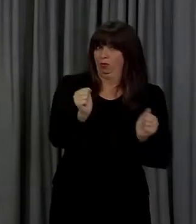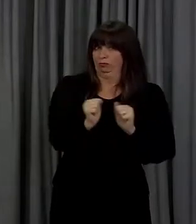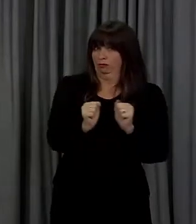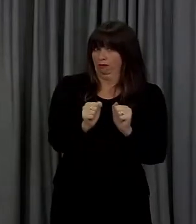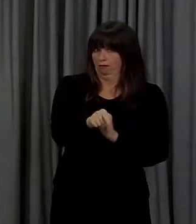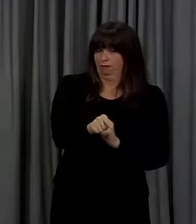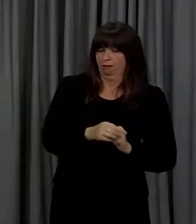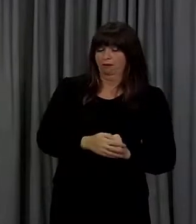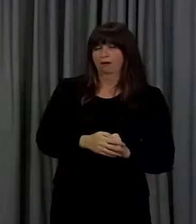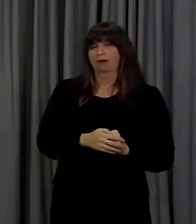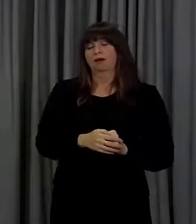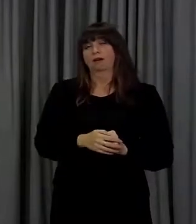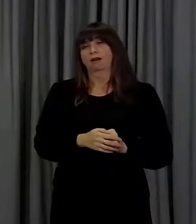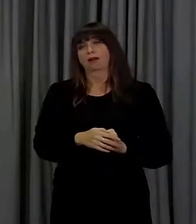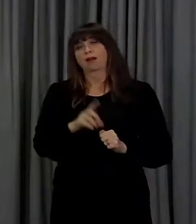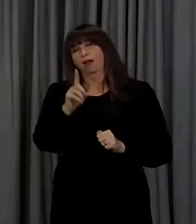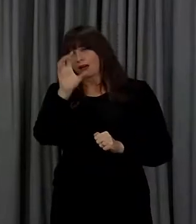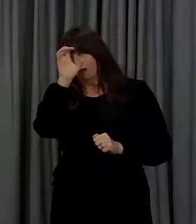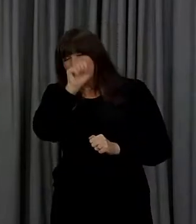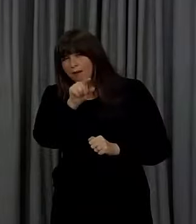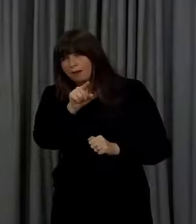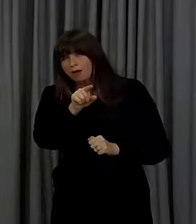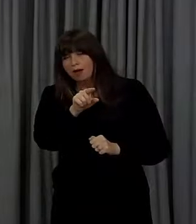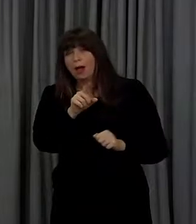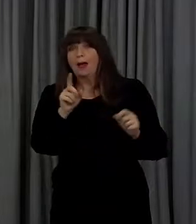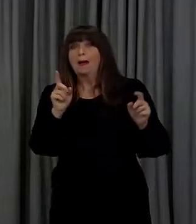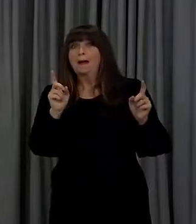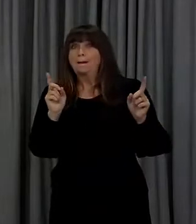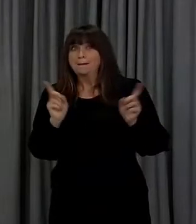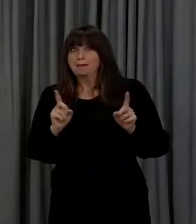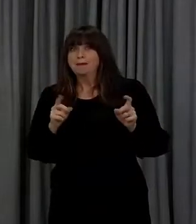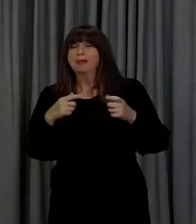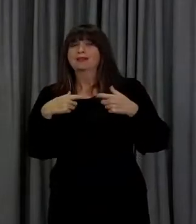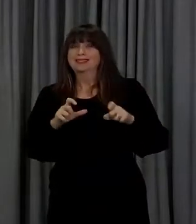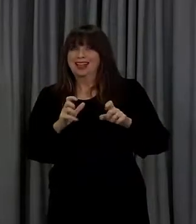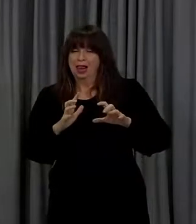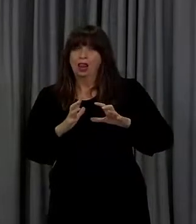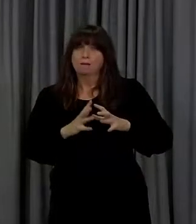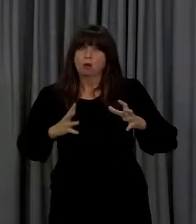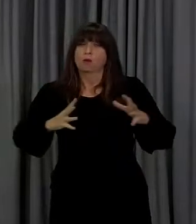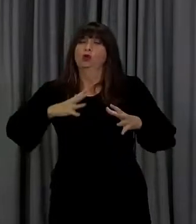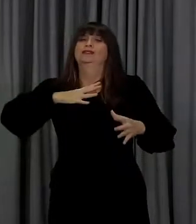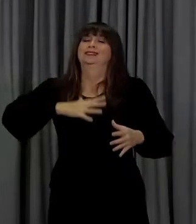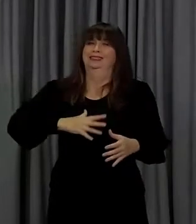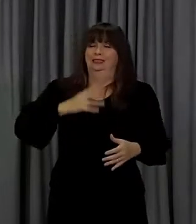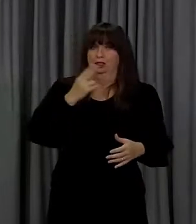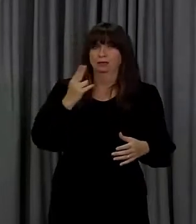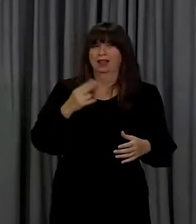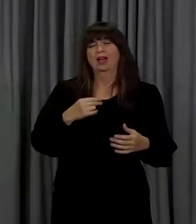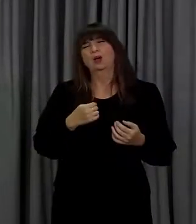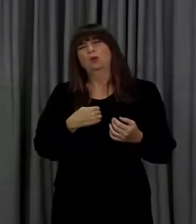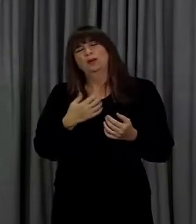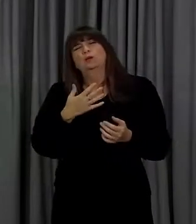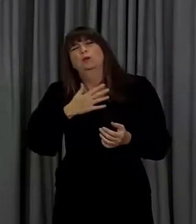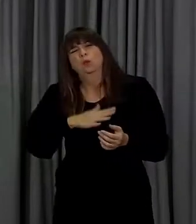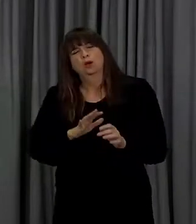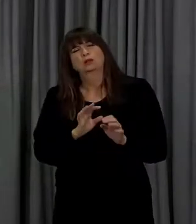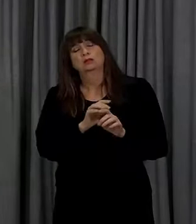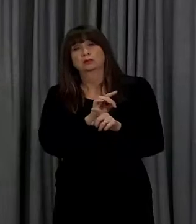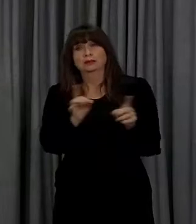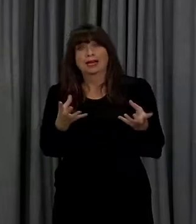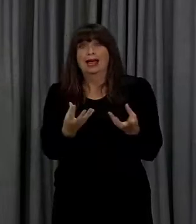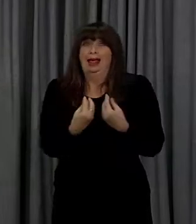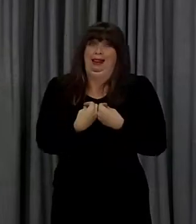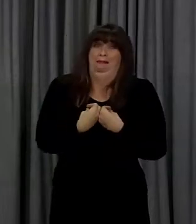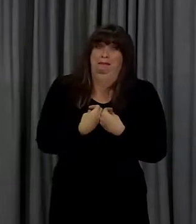But the key thing to remember is that the demand continues to increase. So we would ask people to help